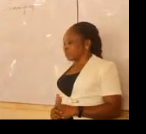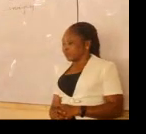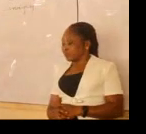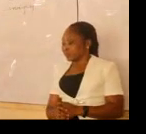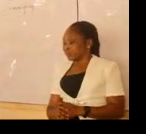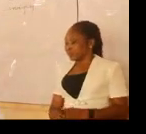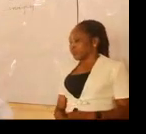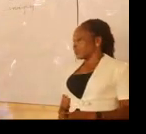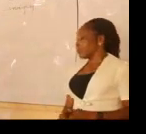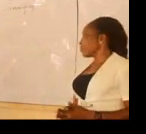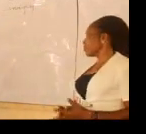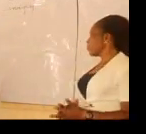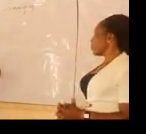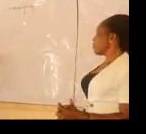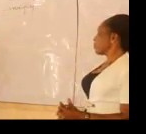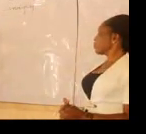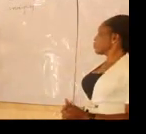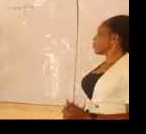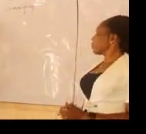altogether.